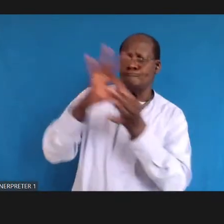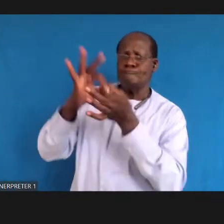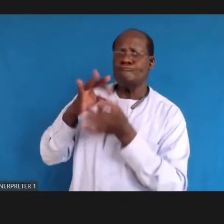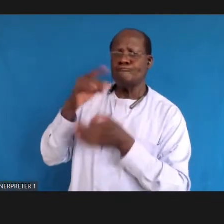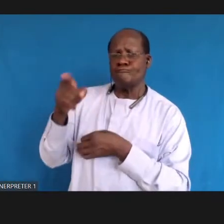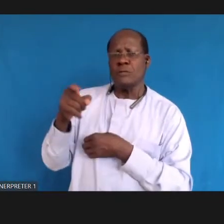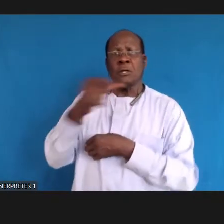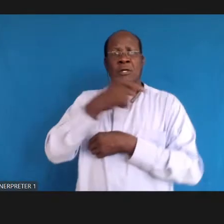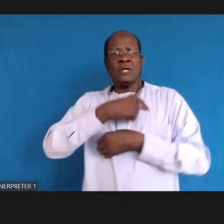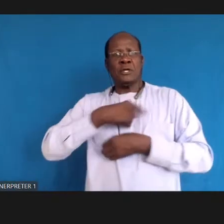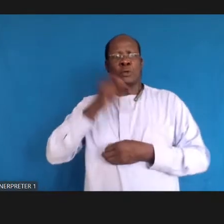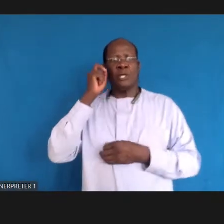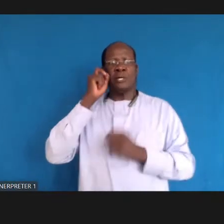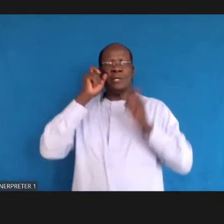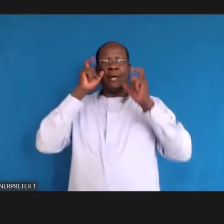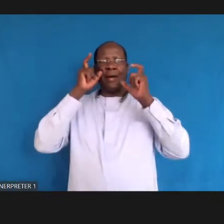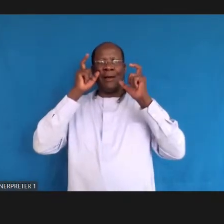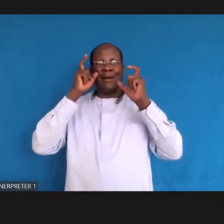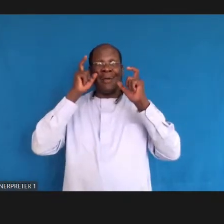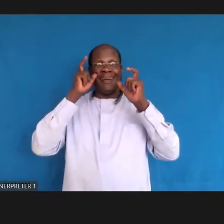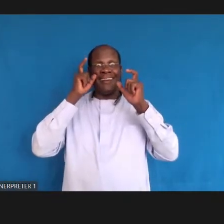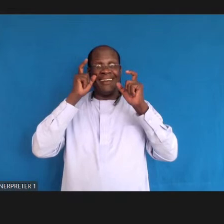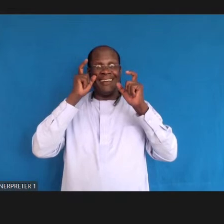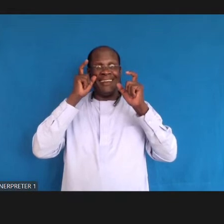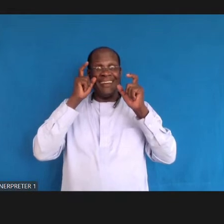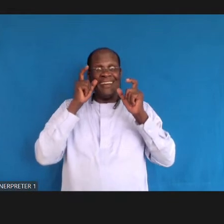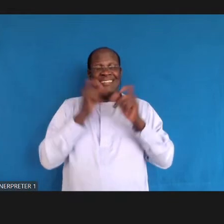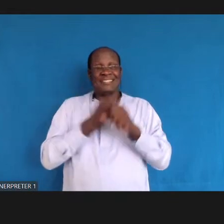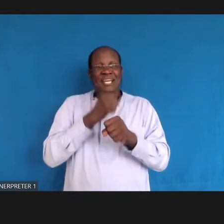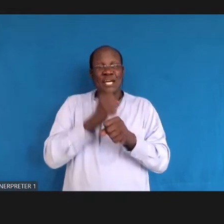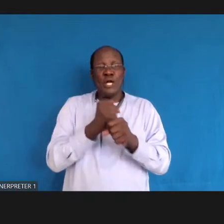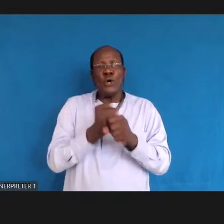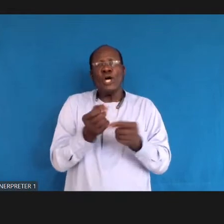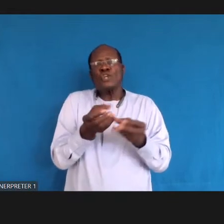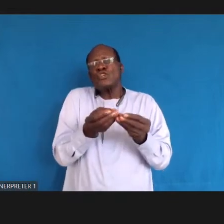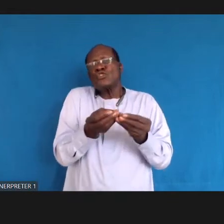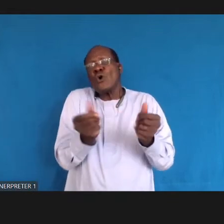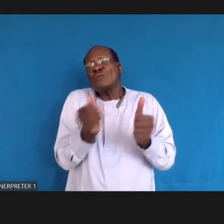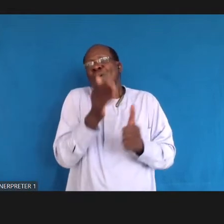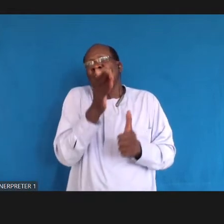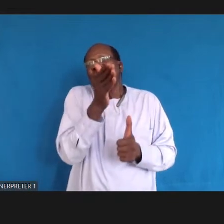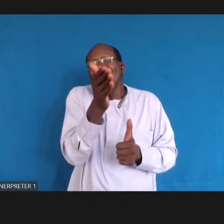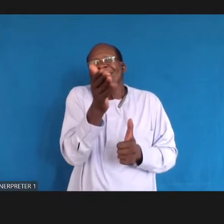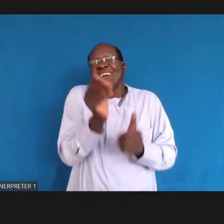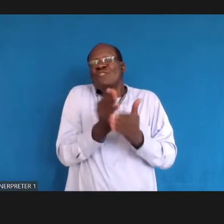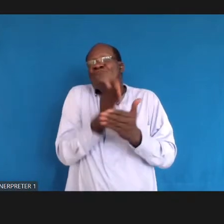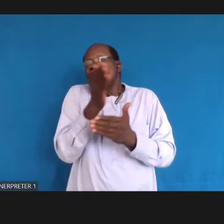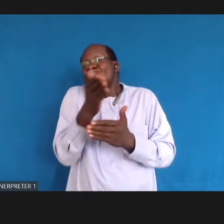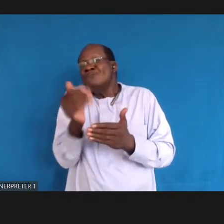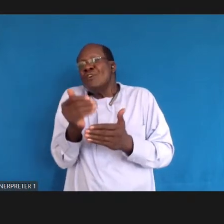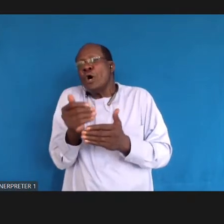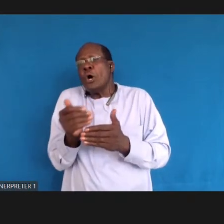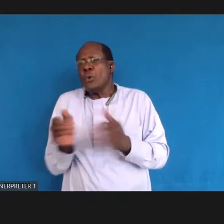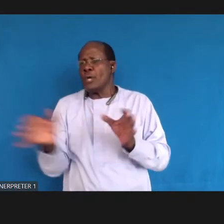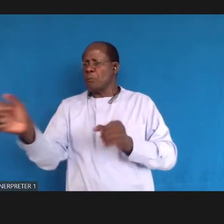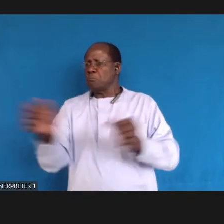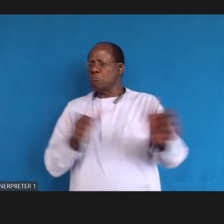realizing and then working on the solution very easy, and they come together as partners for realizing